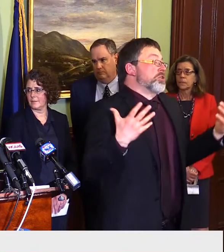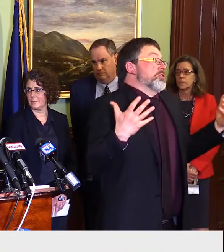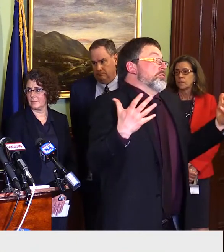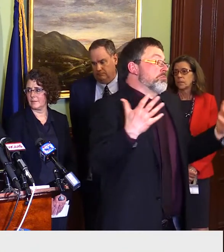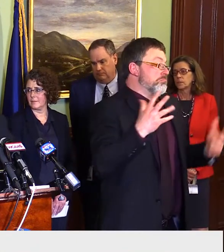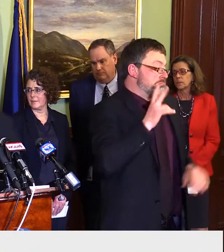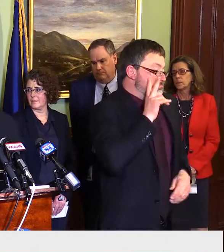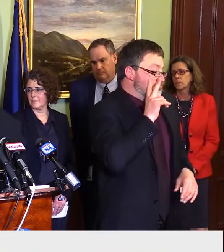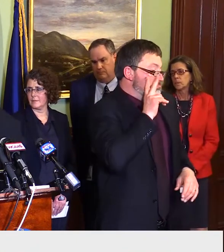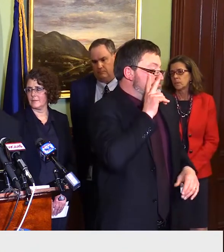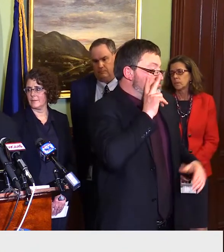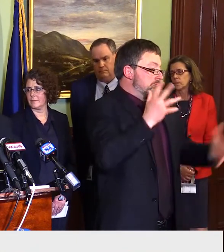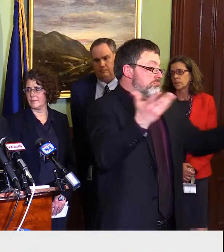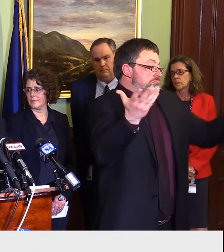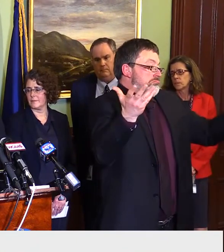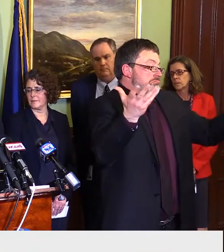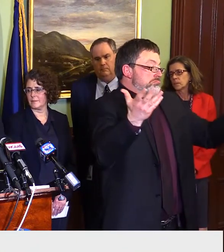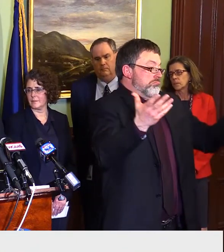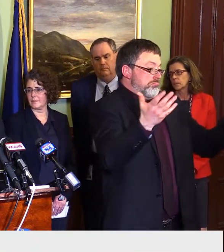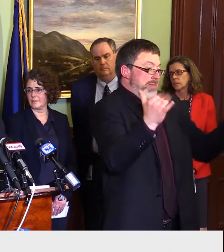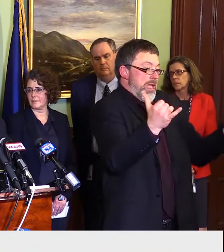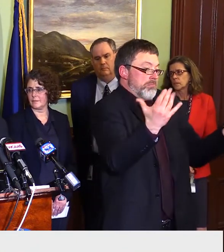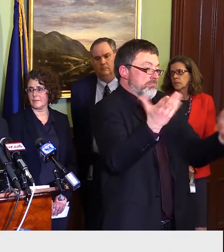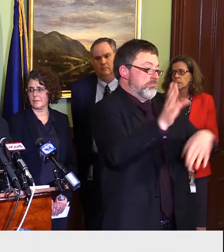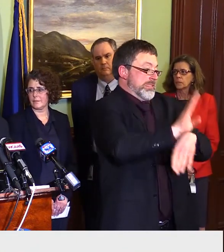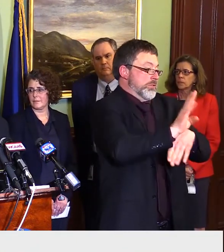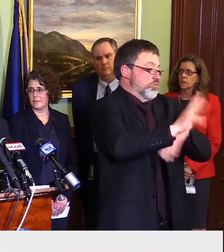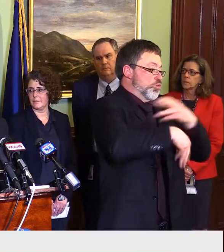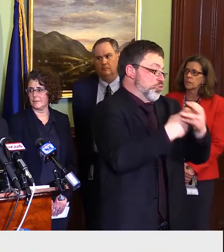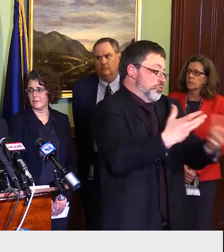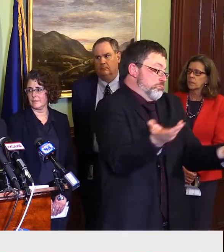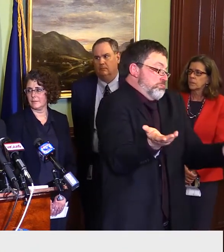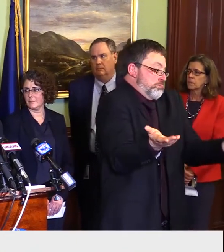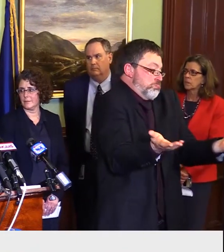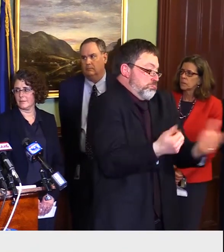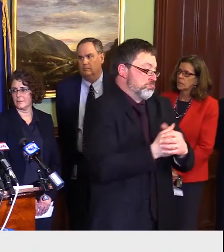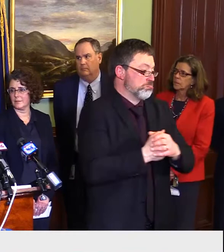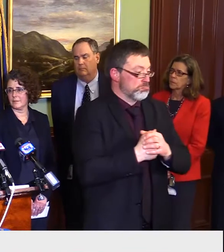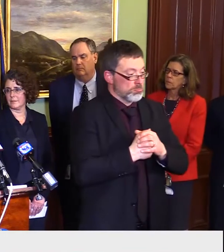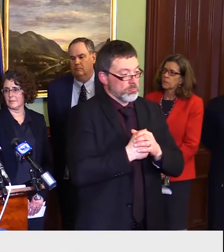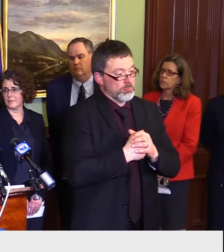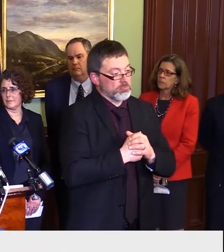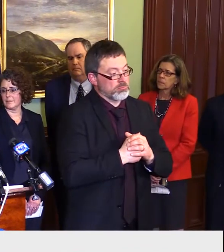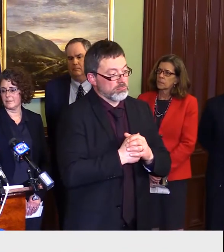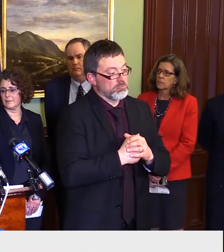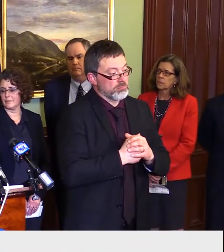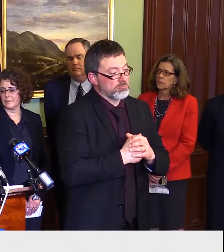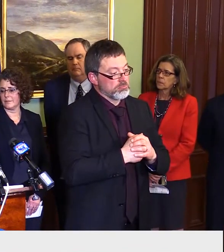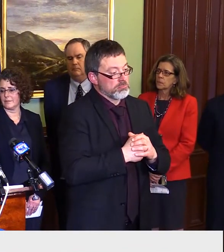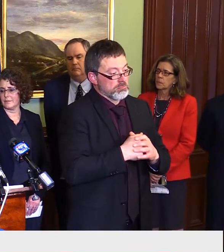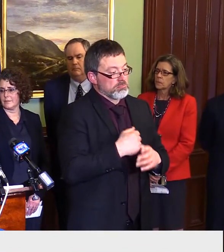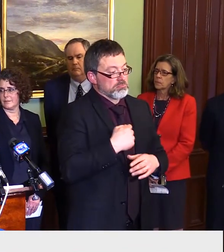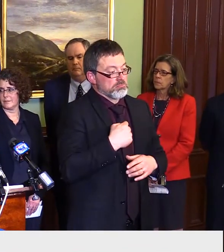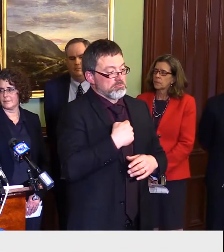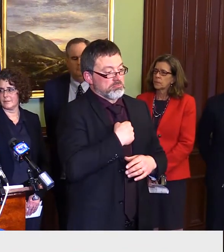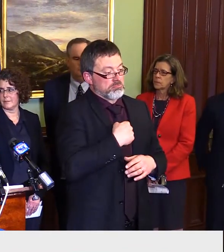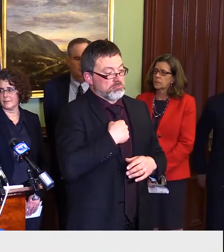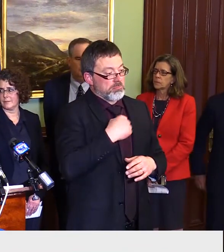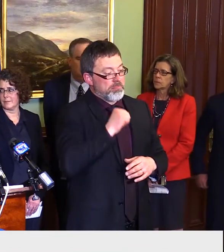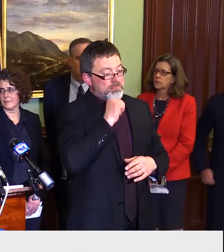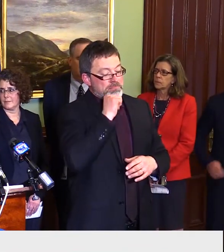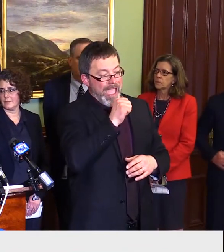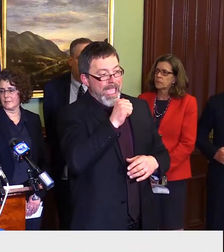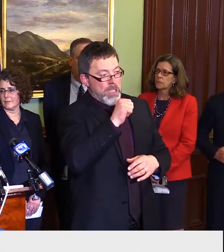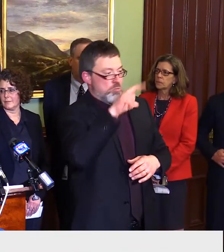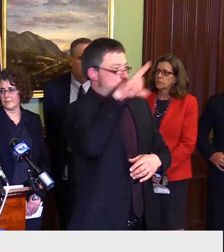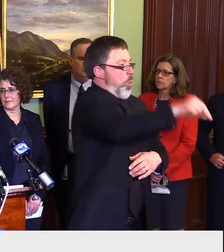tasked our Department of Financial Regulation, Mr. Pichek, with, to trying to work with others, labor and tax